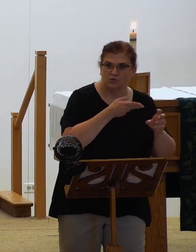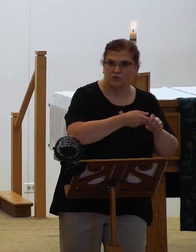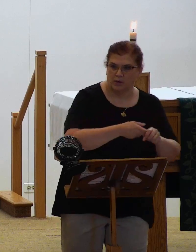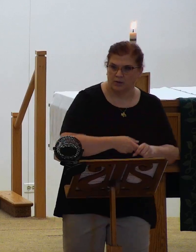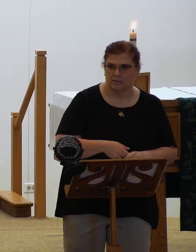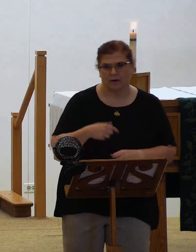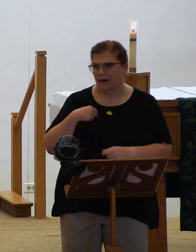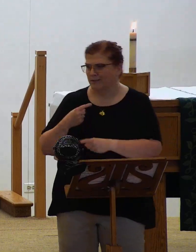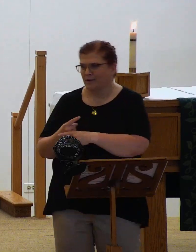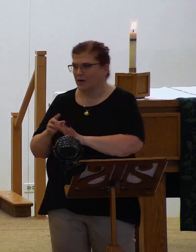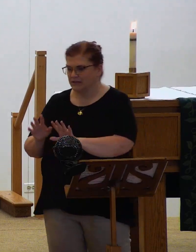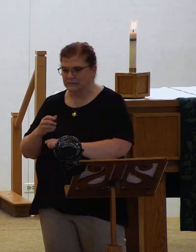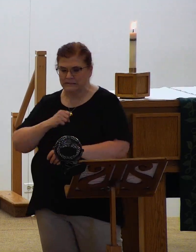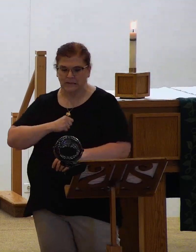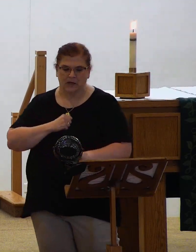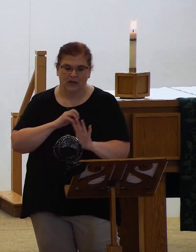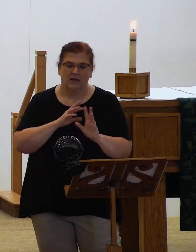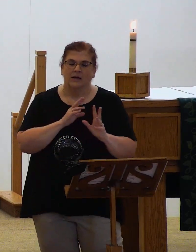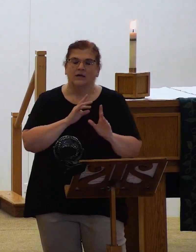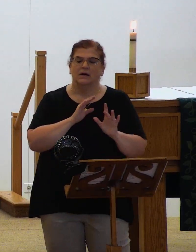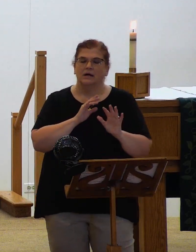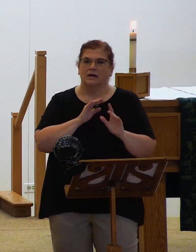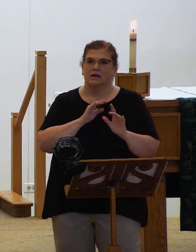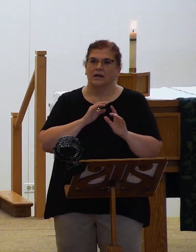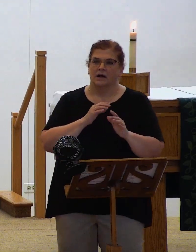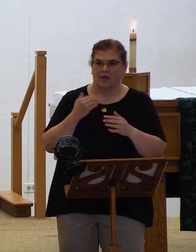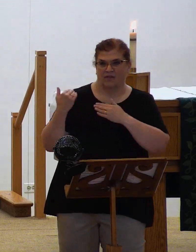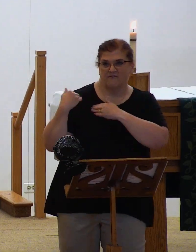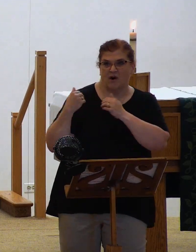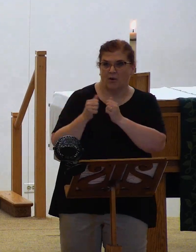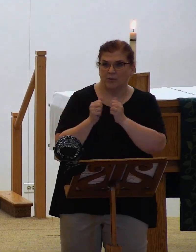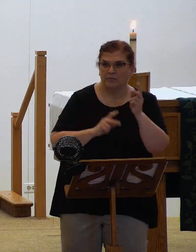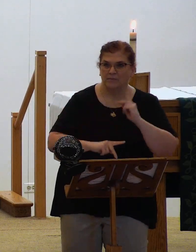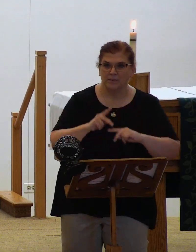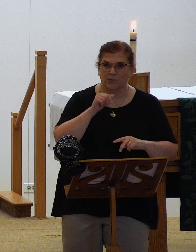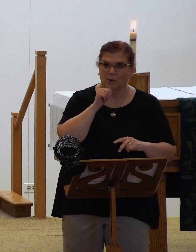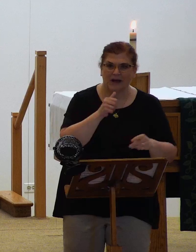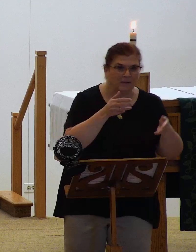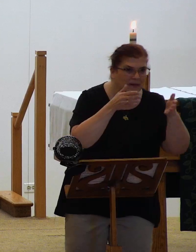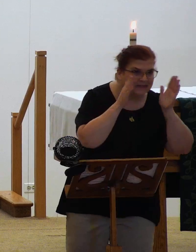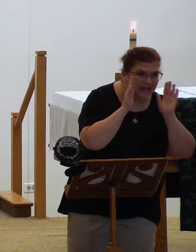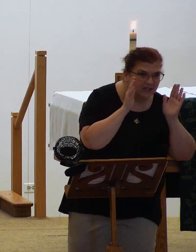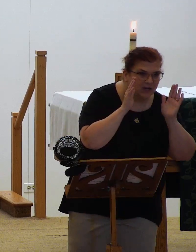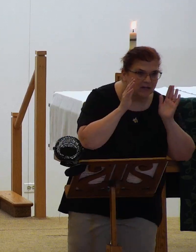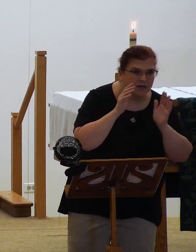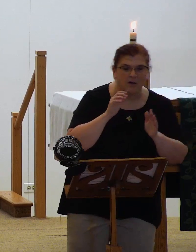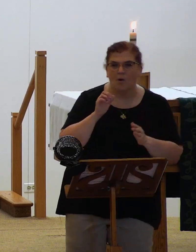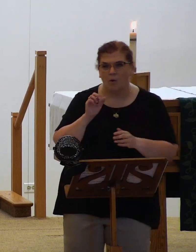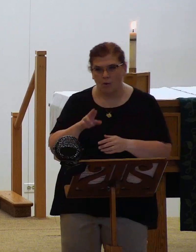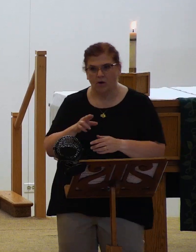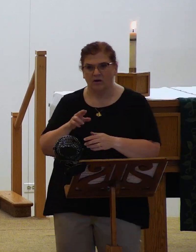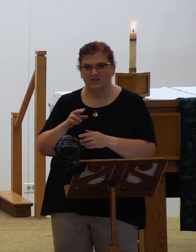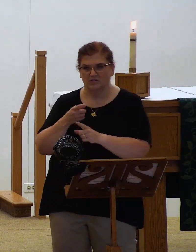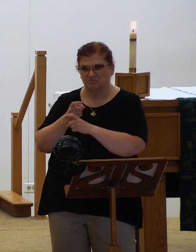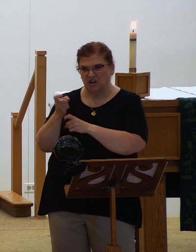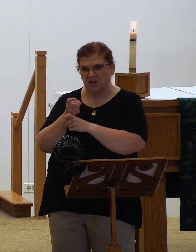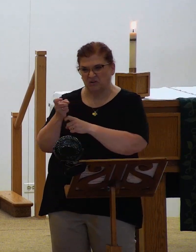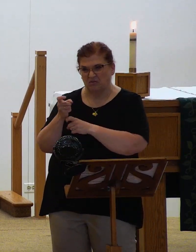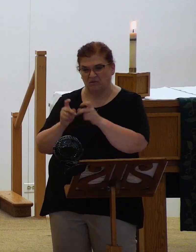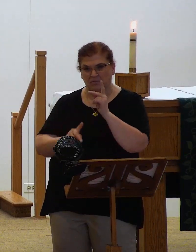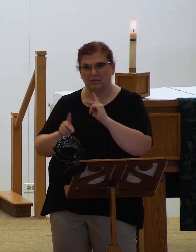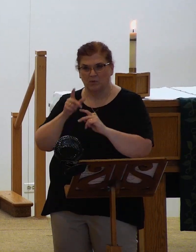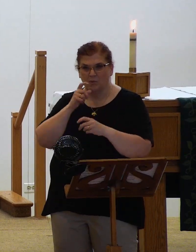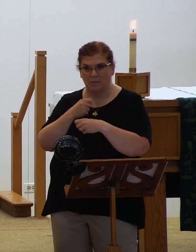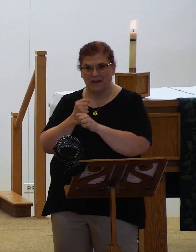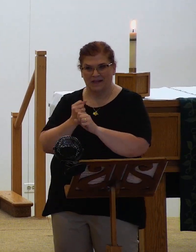I'll get it right. The fault lies with those who either pay no attention or to ridicule the one who makes the